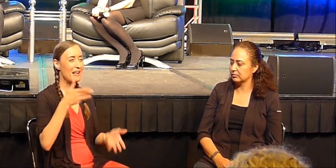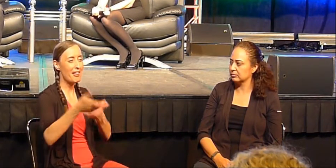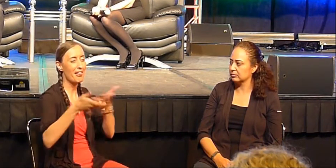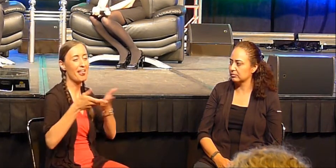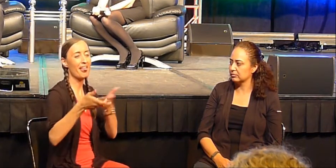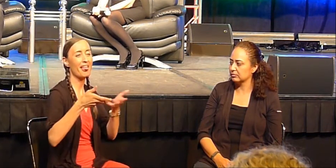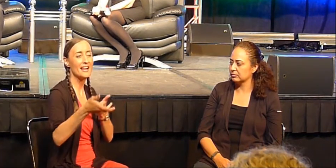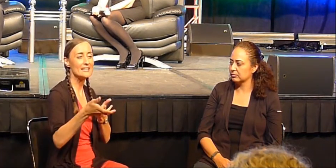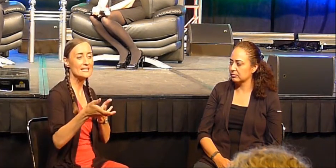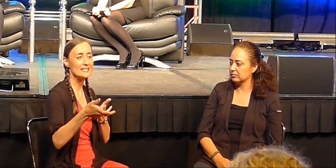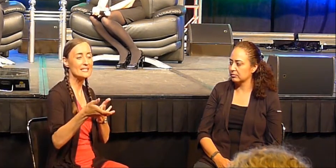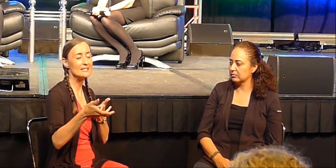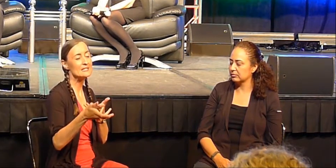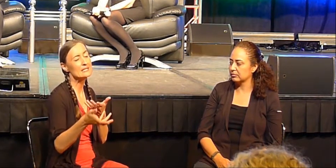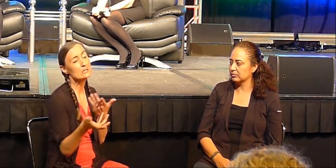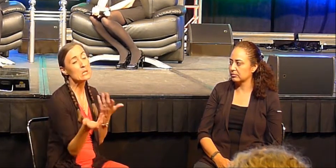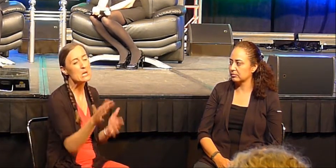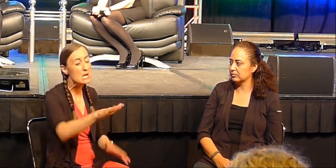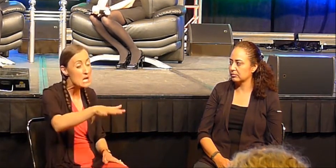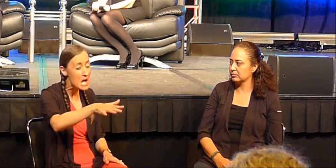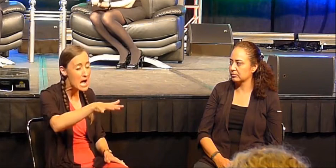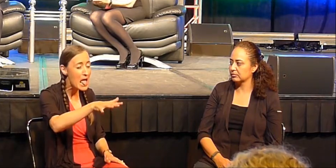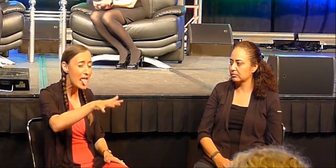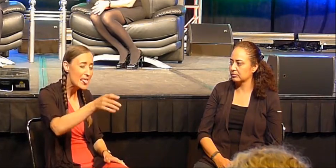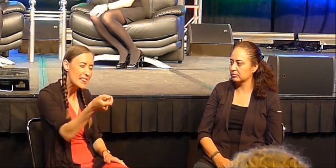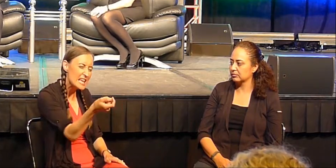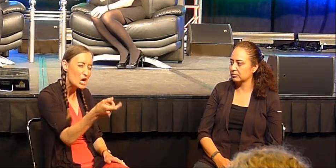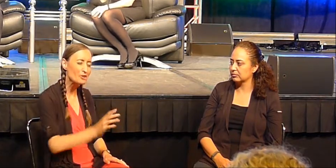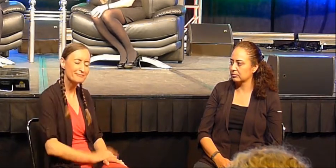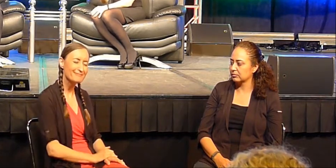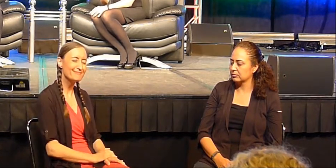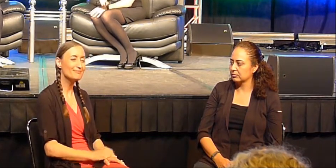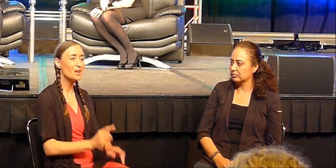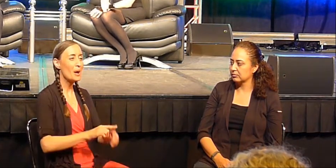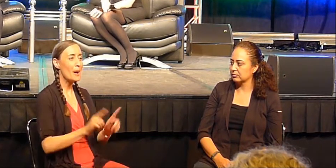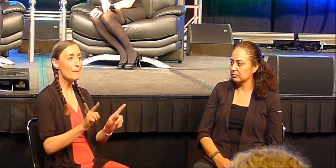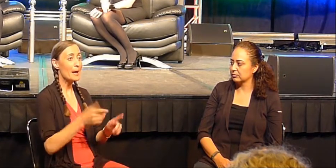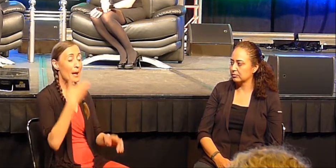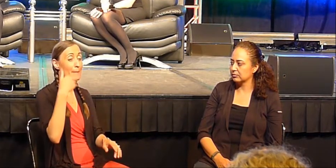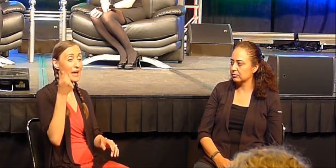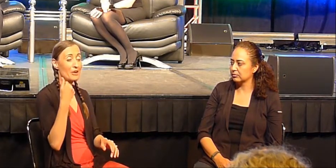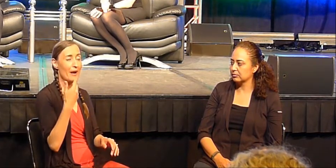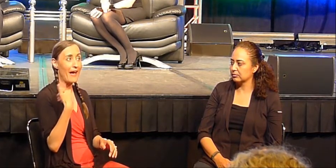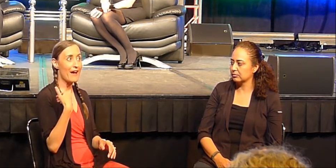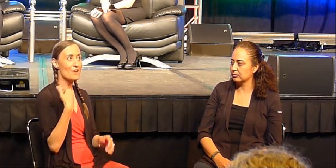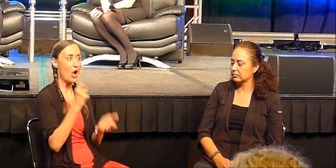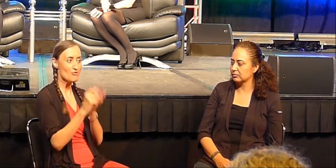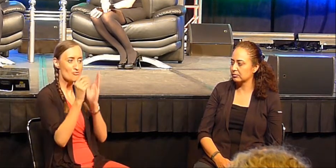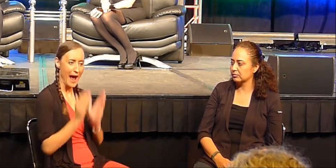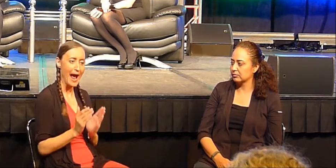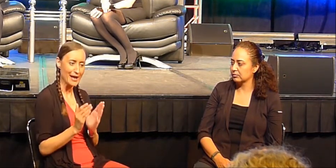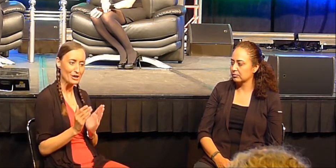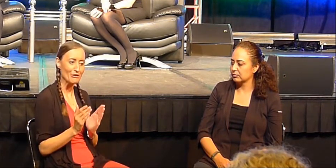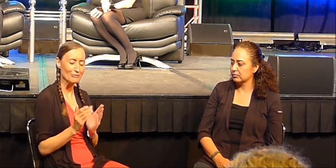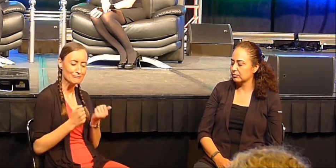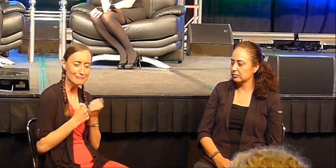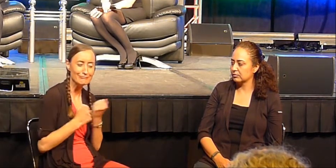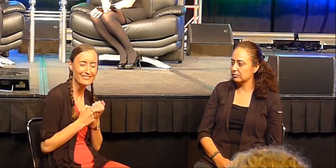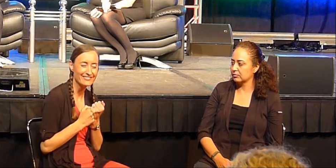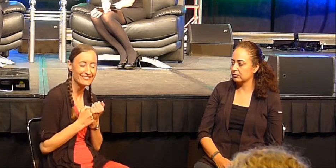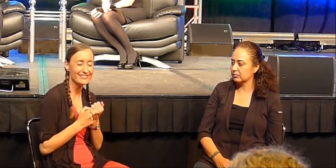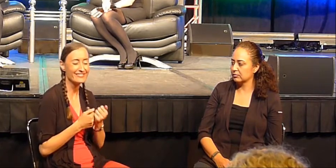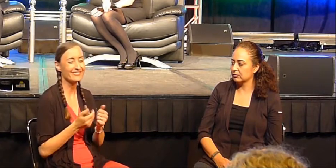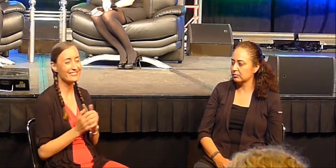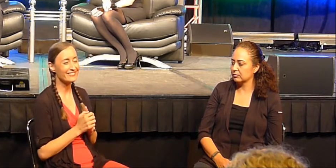he has? Yeah, a little. But I'm better when I have a writer writing them out for me. But